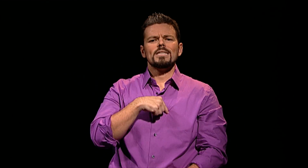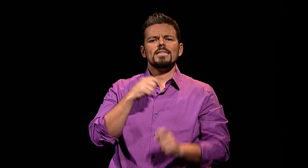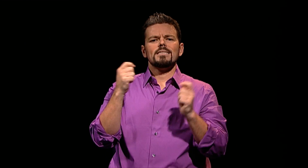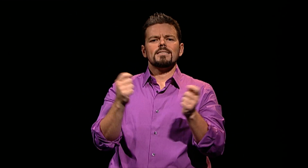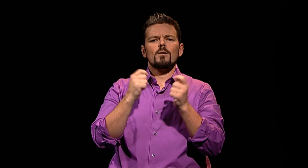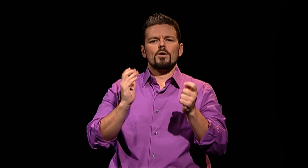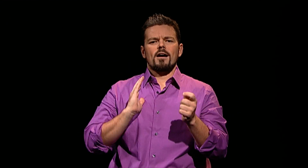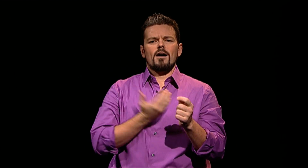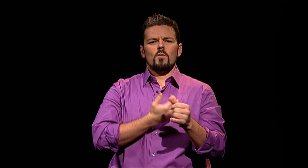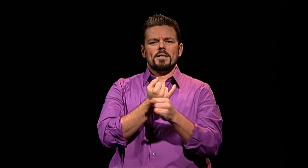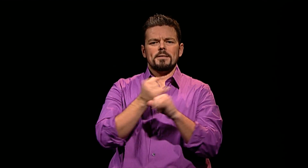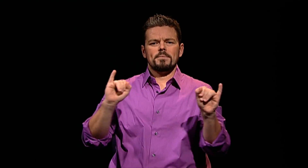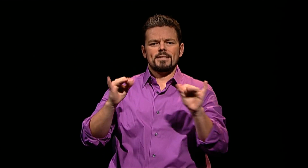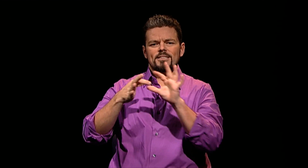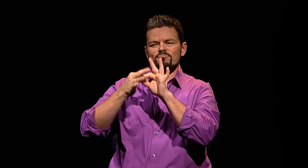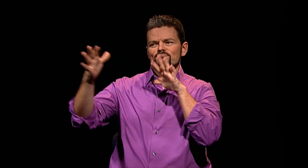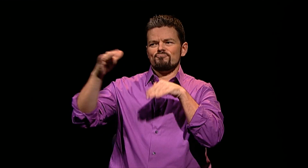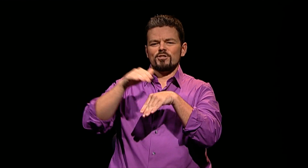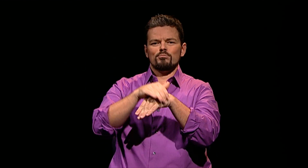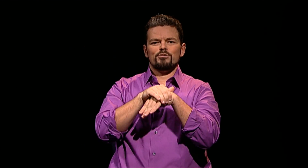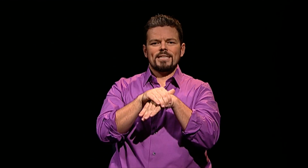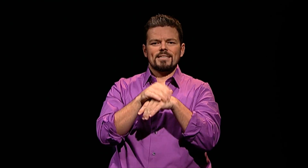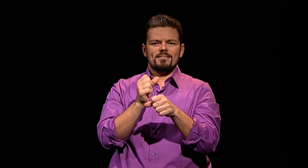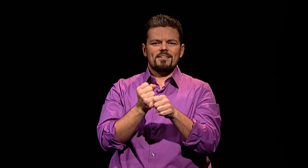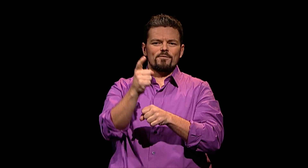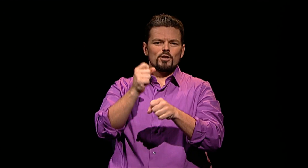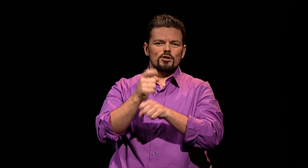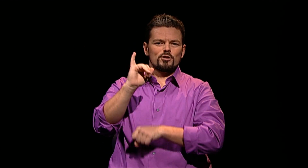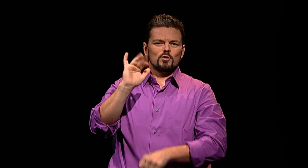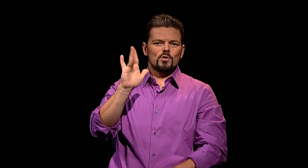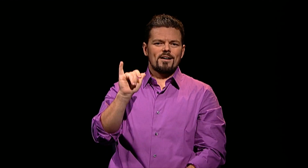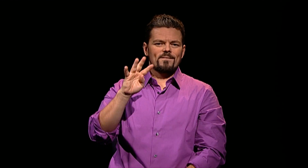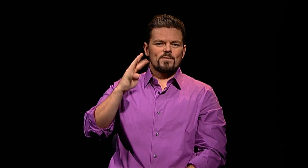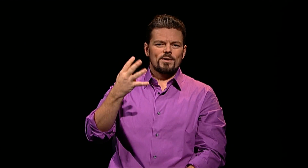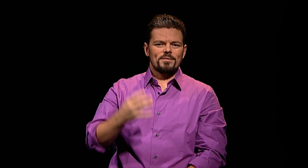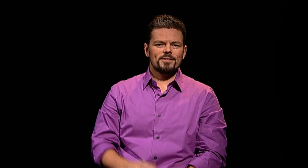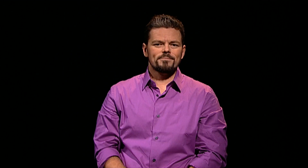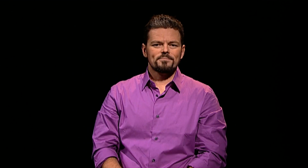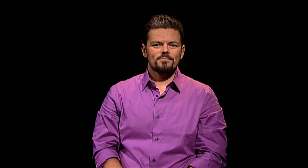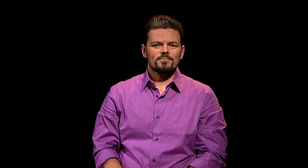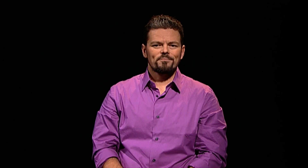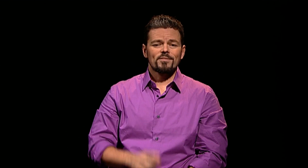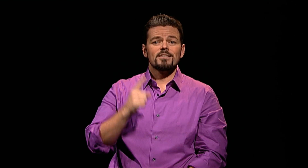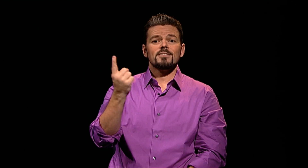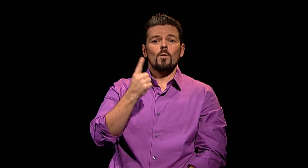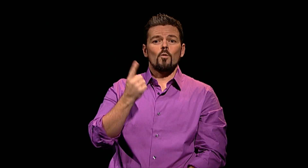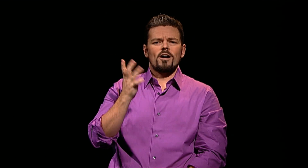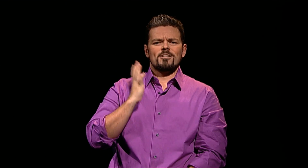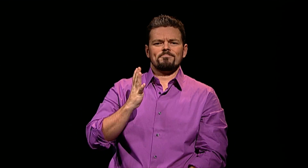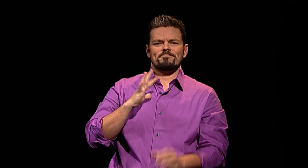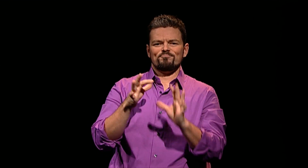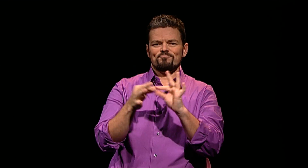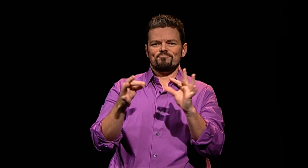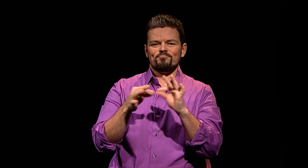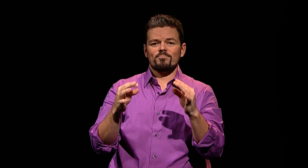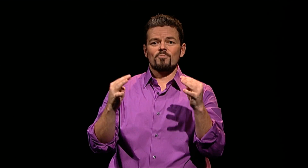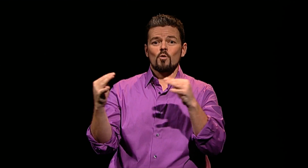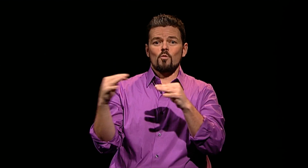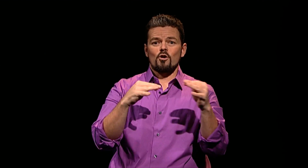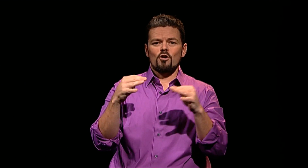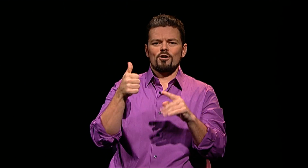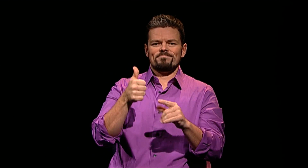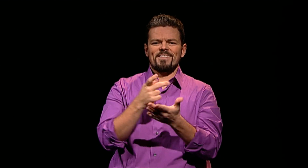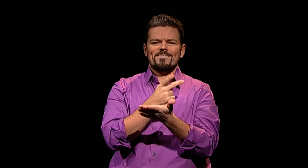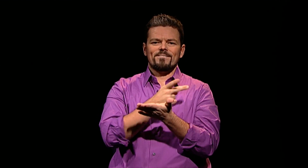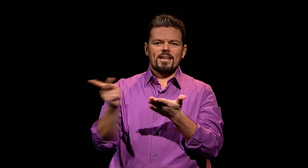nation, the United States of America. We continue to celebrate our independence from Great Britain every July 4th.